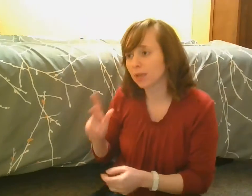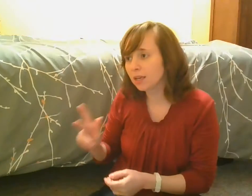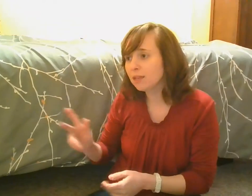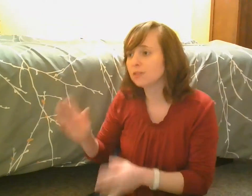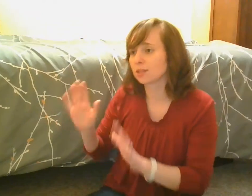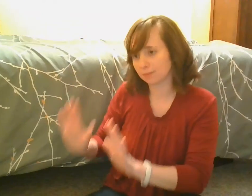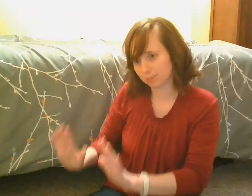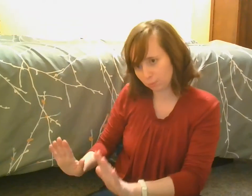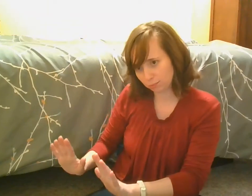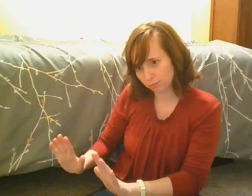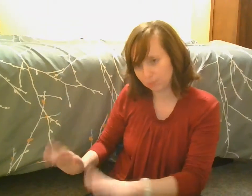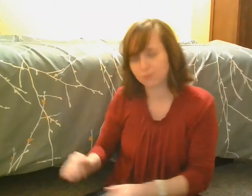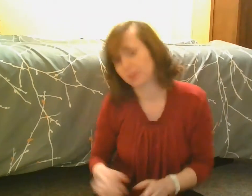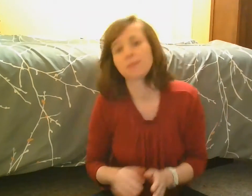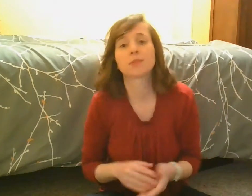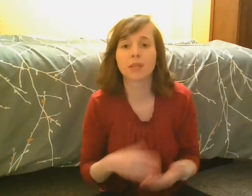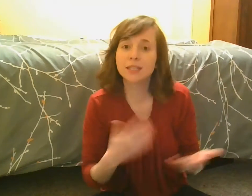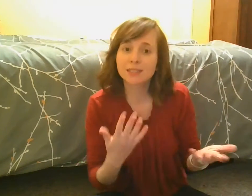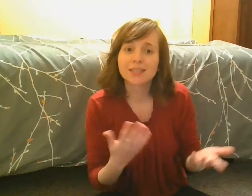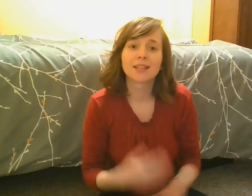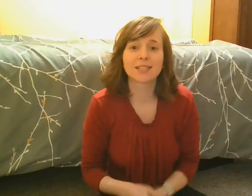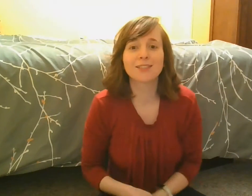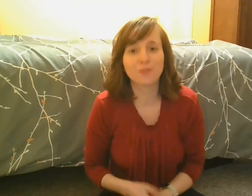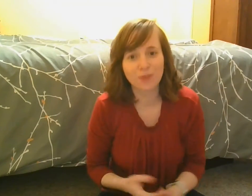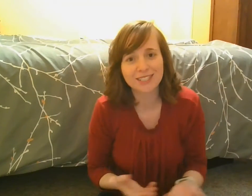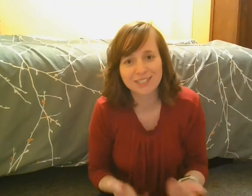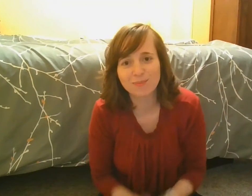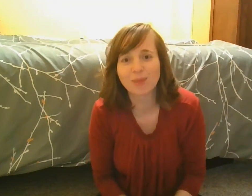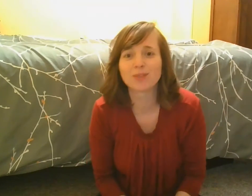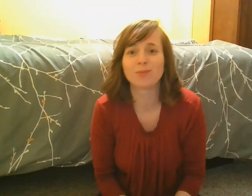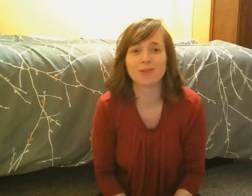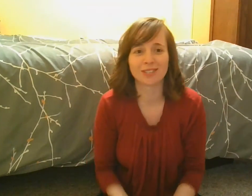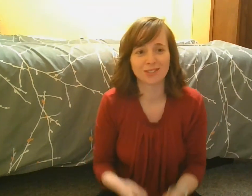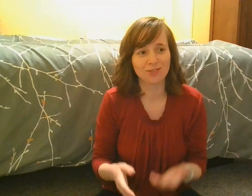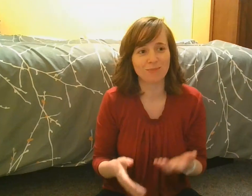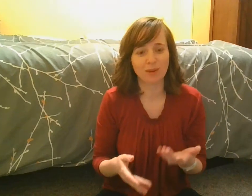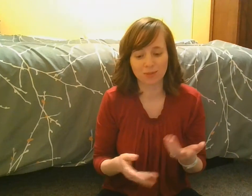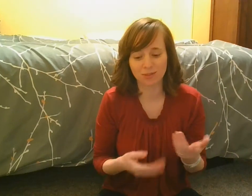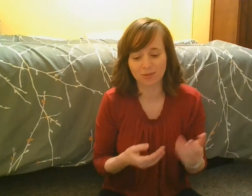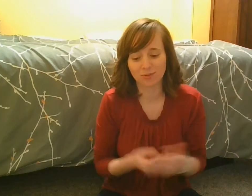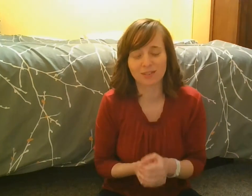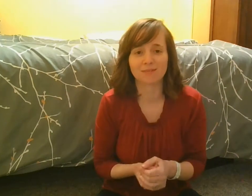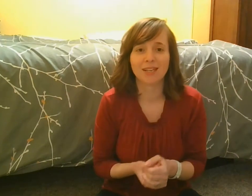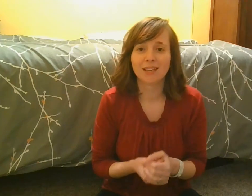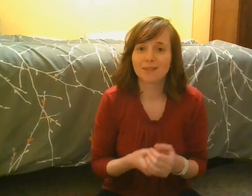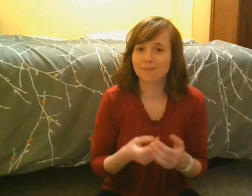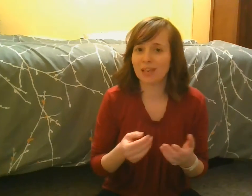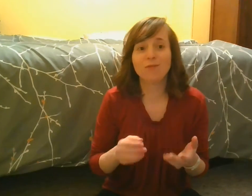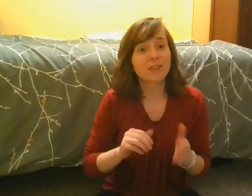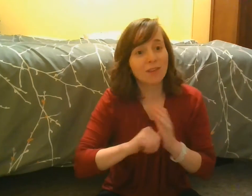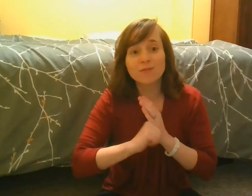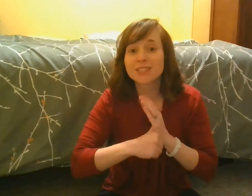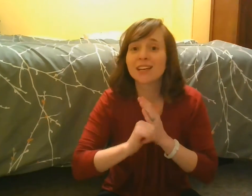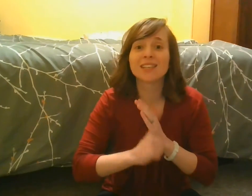okay? Okay. So that's different ways that you could be able to approach it. So you can be able to emphasize like